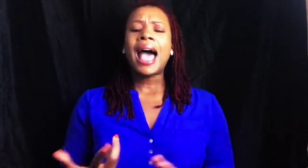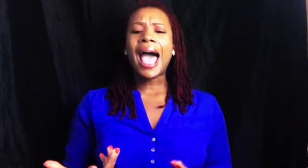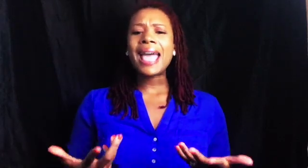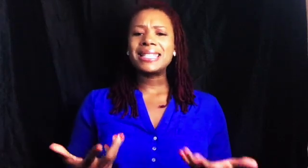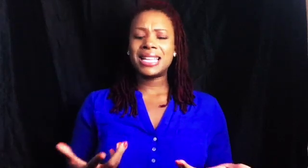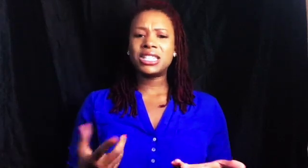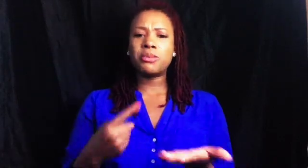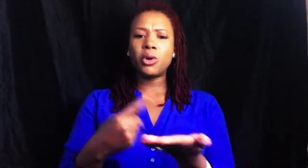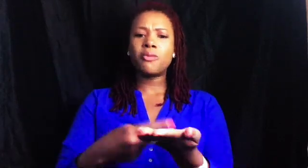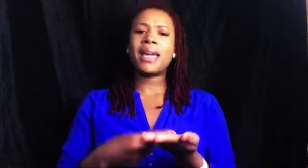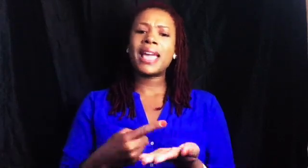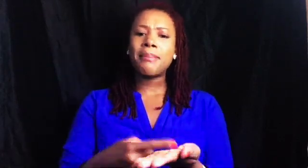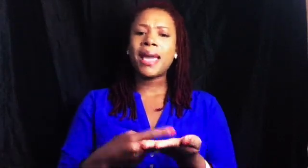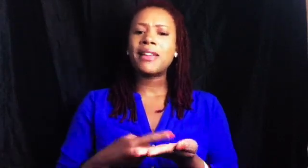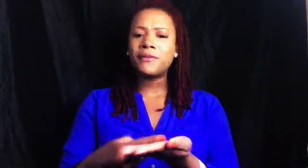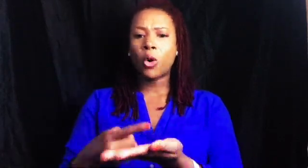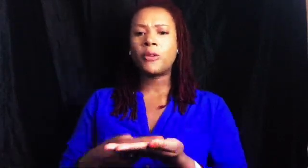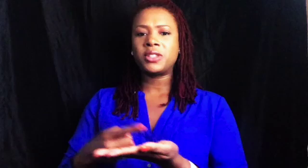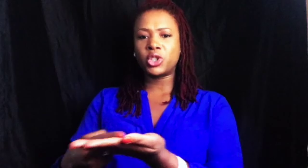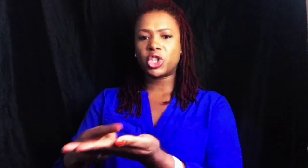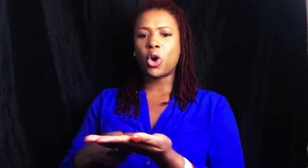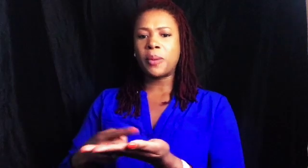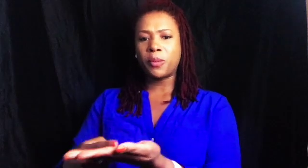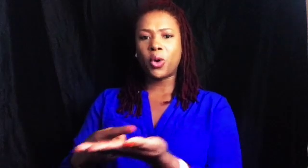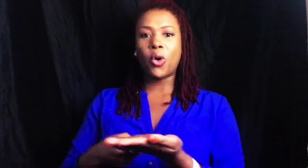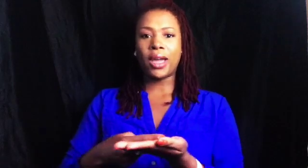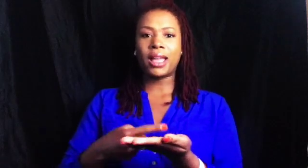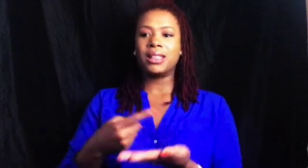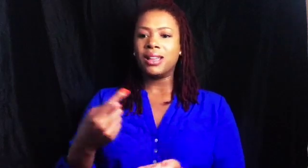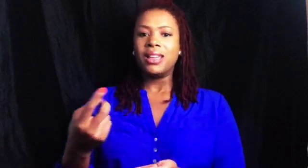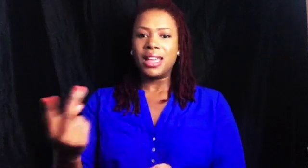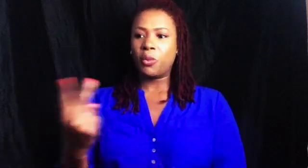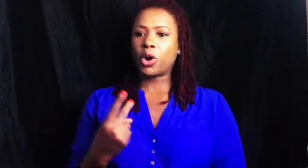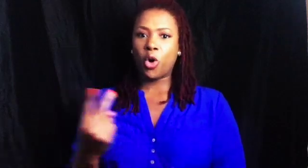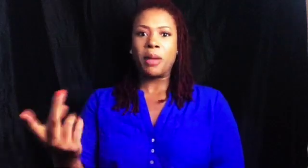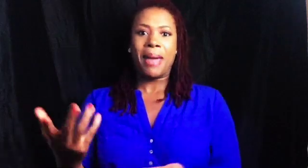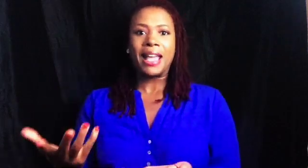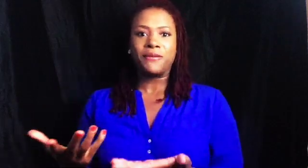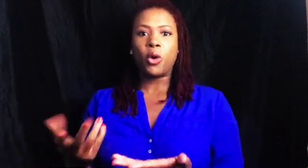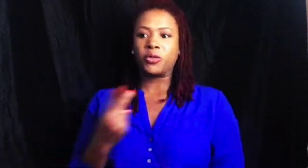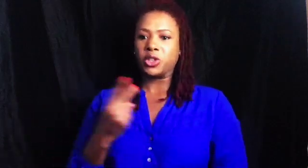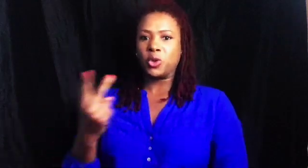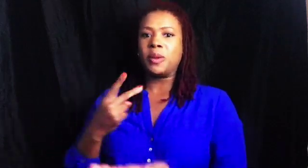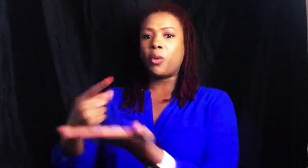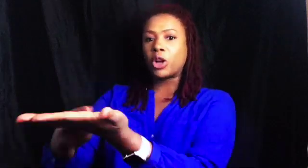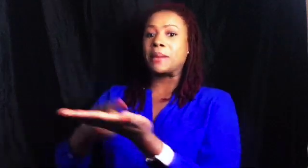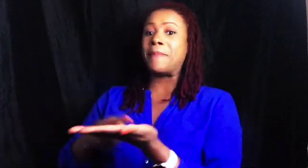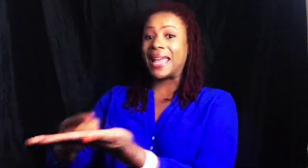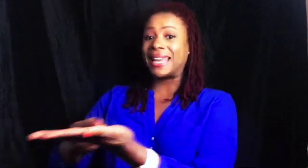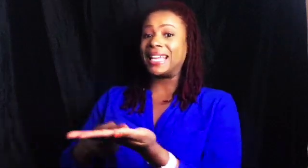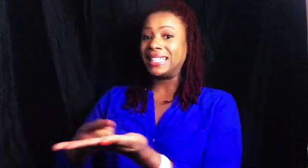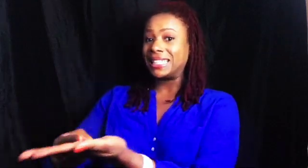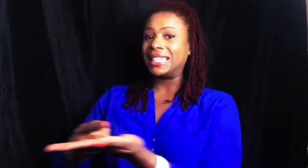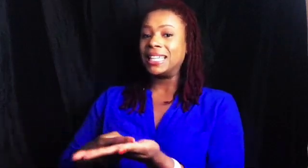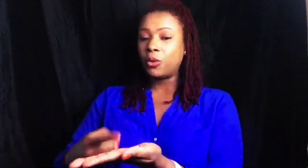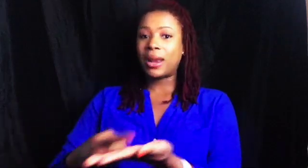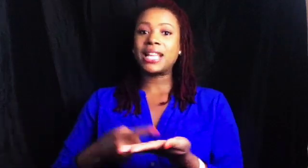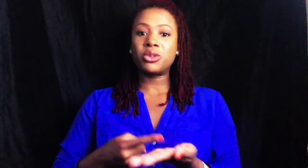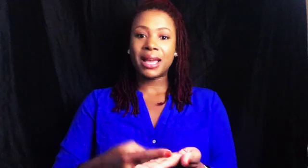I tend to move my hand back and forth to show people we're going back and forth. The two people are debating when I do that